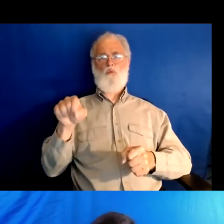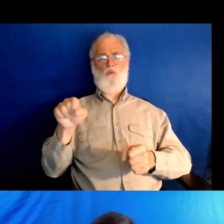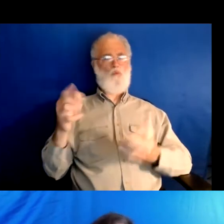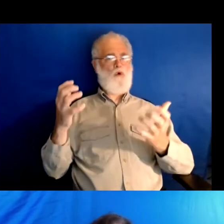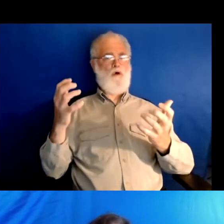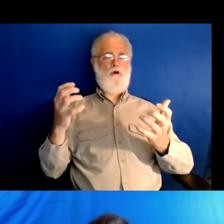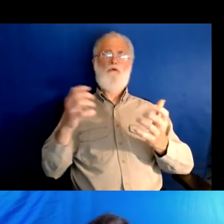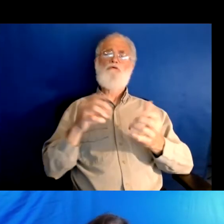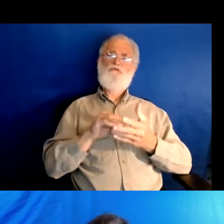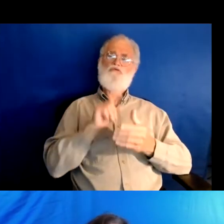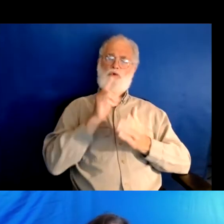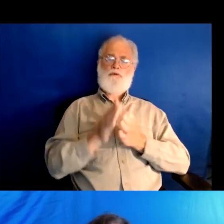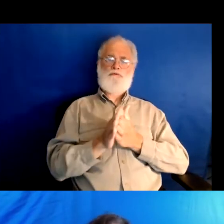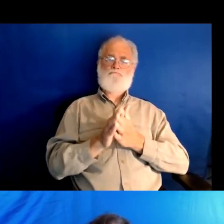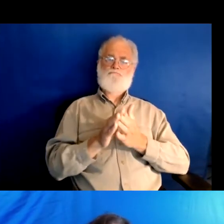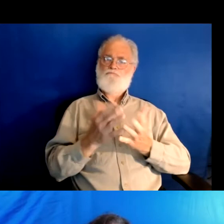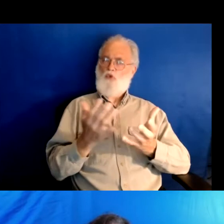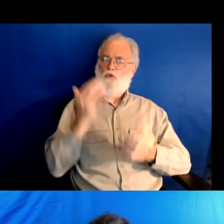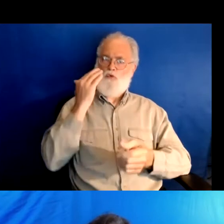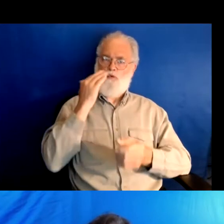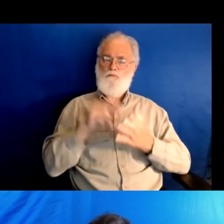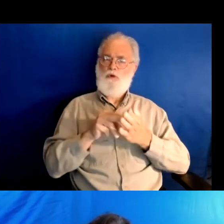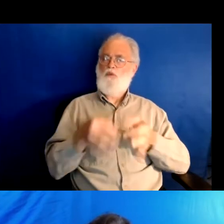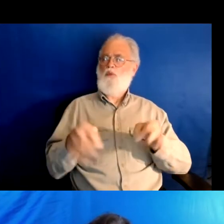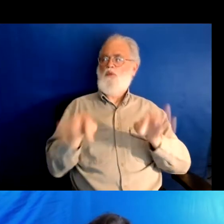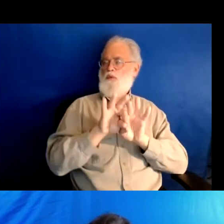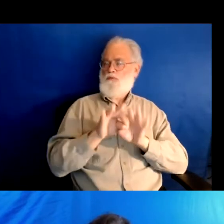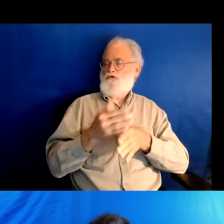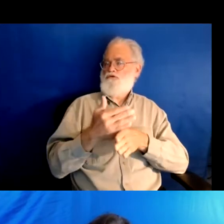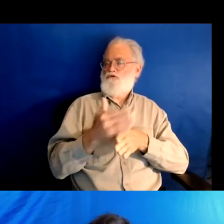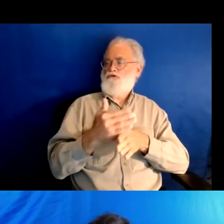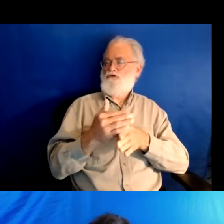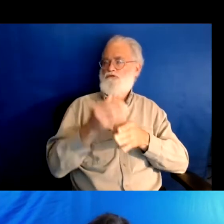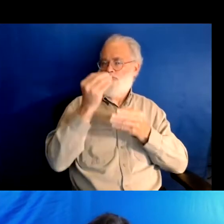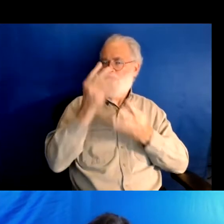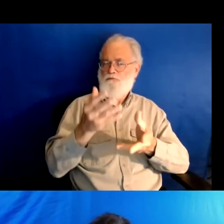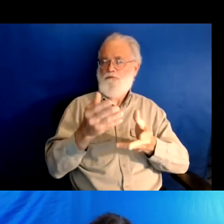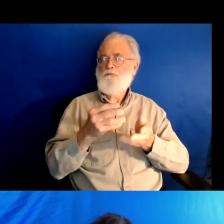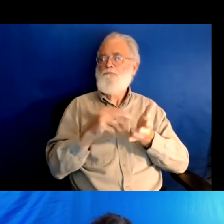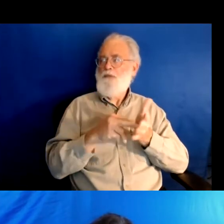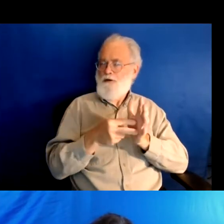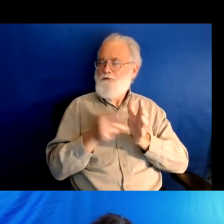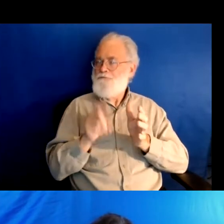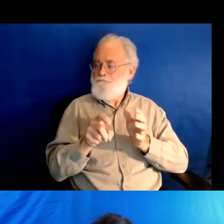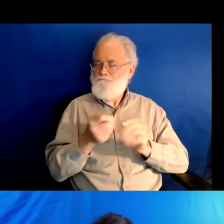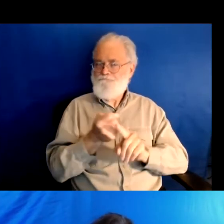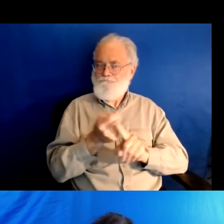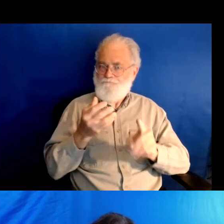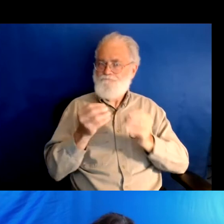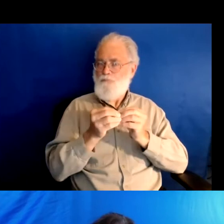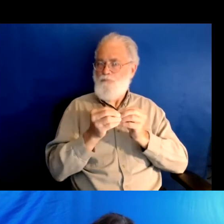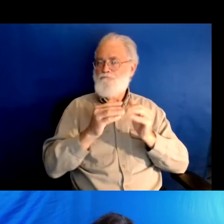Do the students really want to know? And be more motivated to know, and it would be worth sharing that